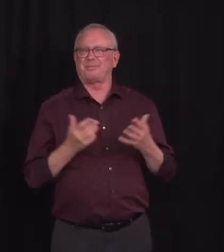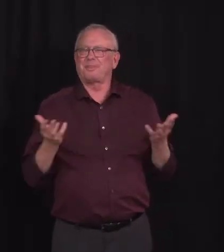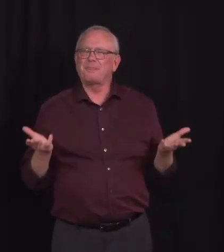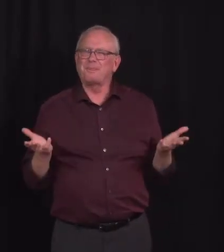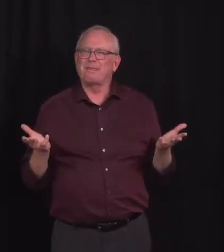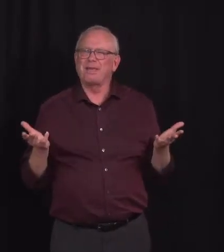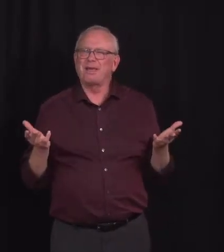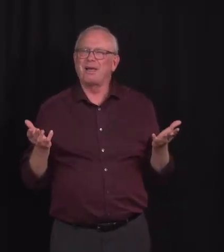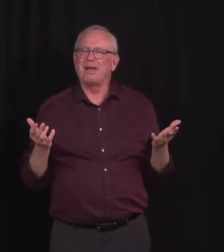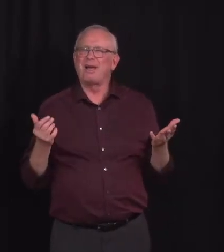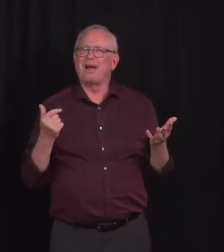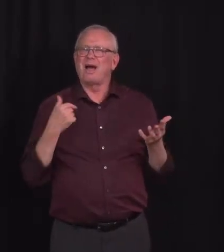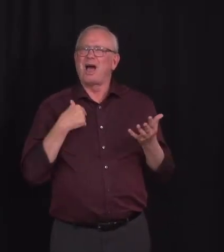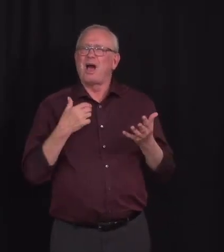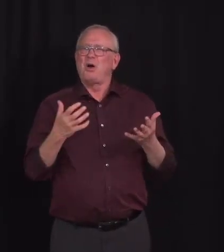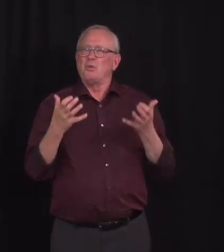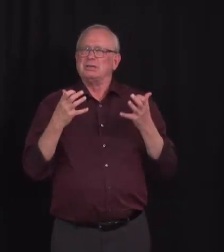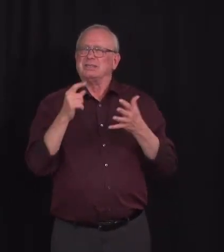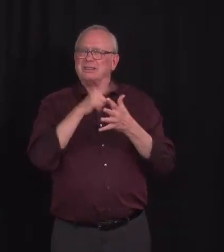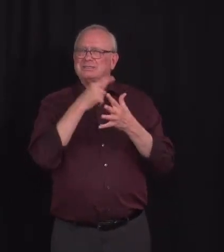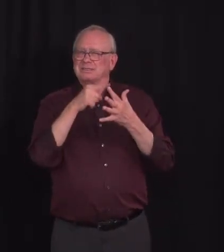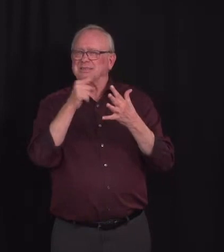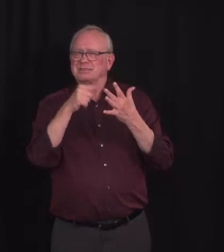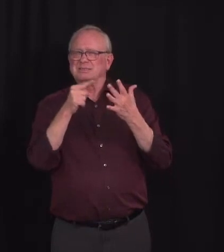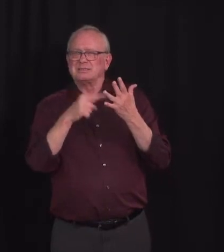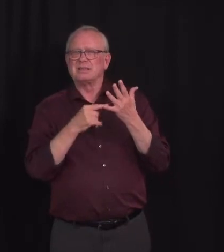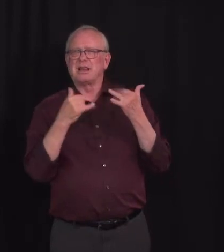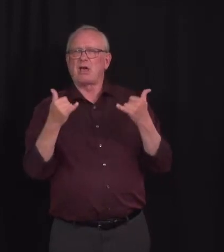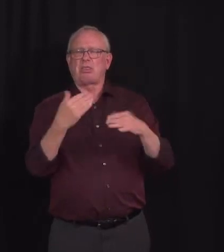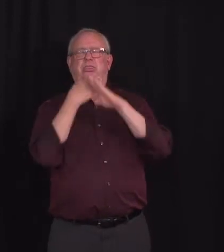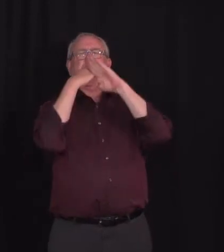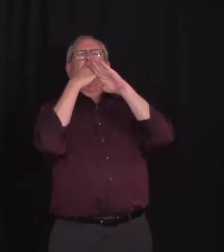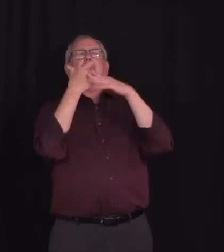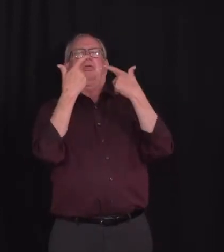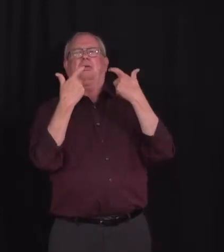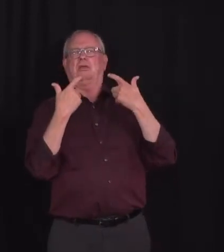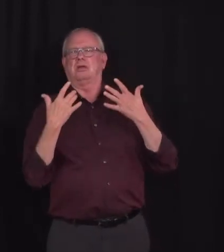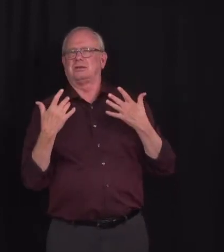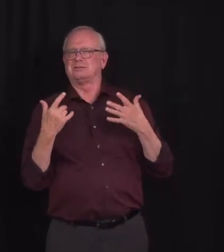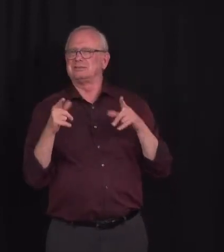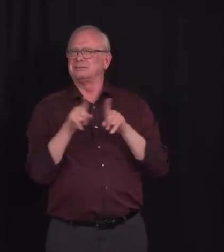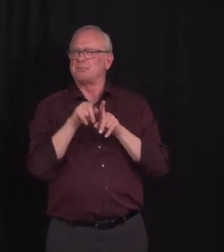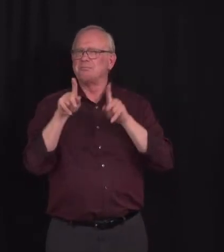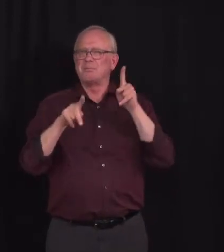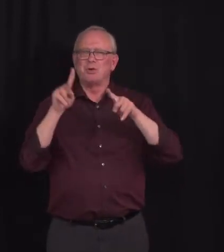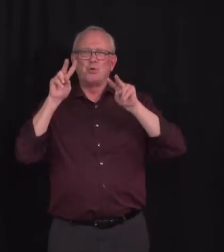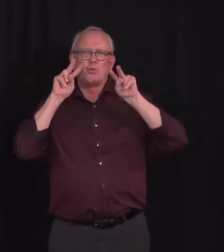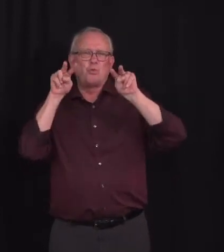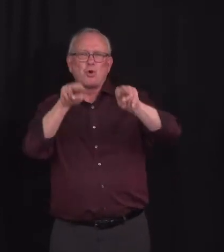I cannot do now, and I know a lot of my readers and a lot of viewers of people, other media outlets,